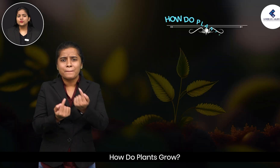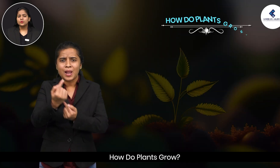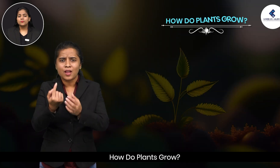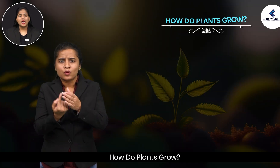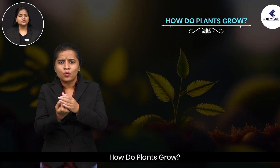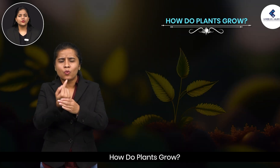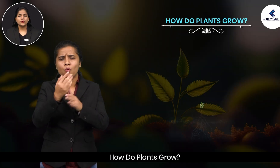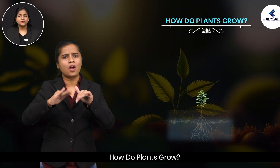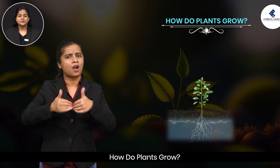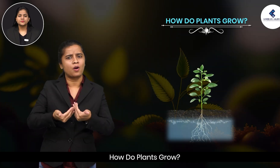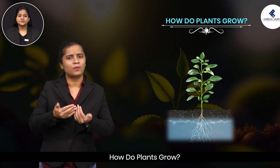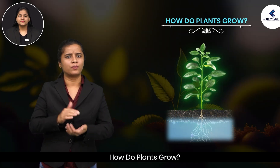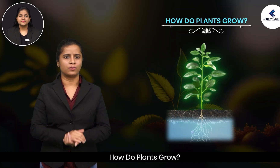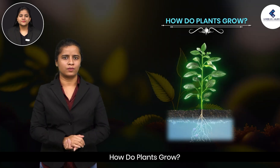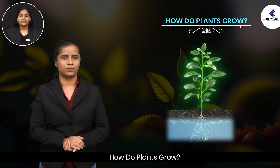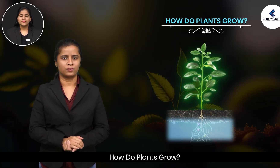How do plants grow?